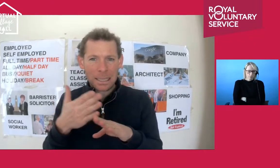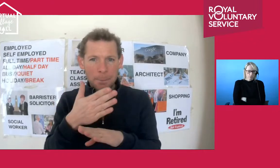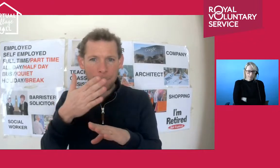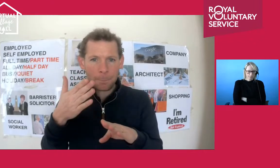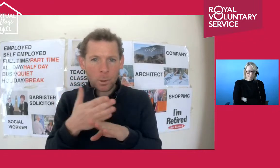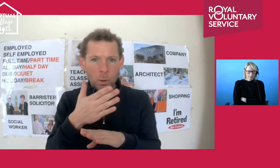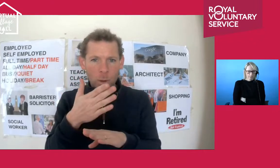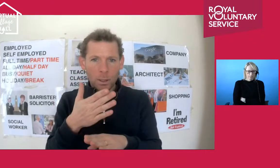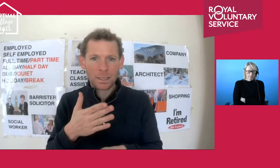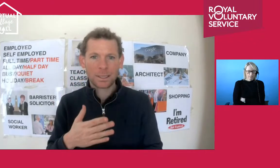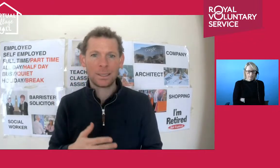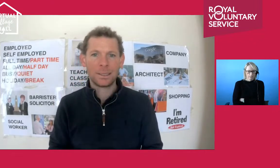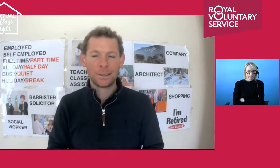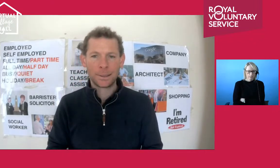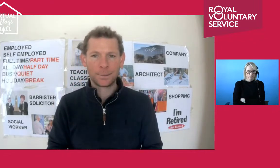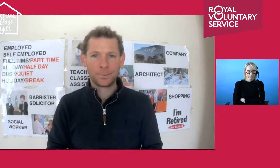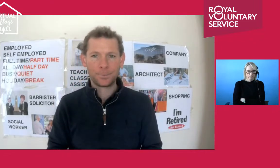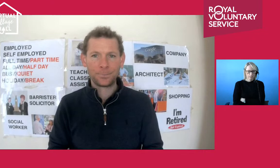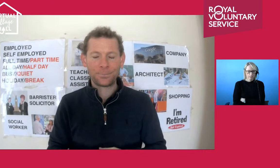self-employed,